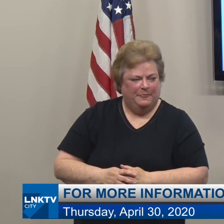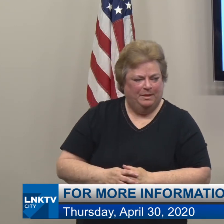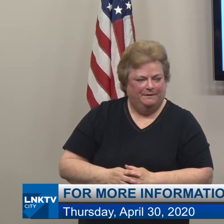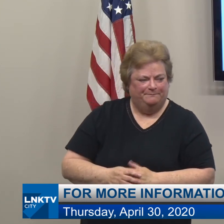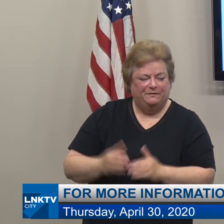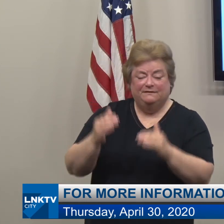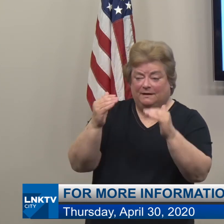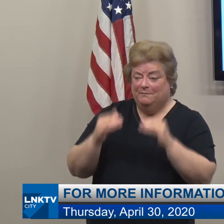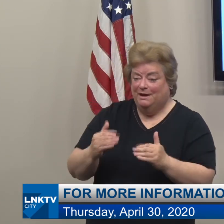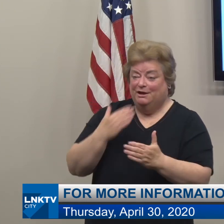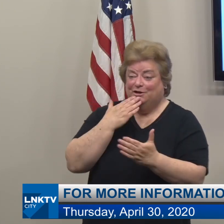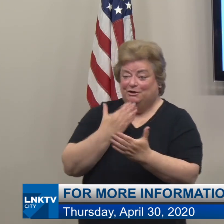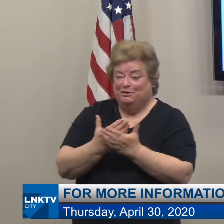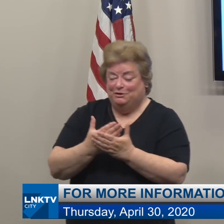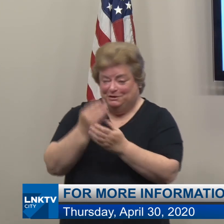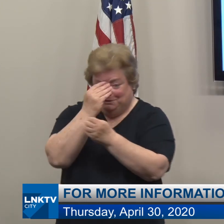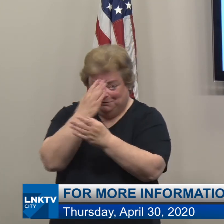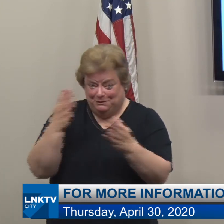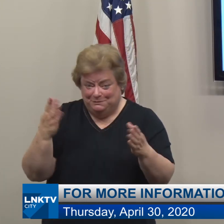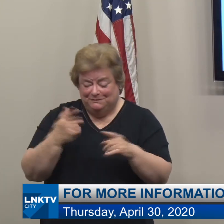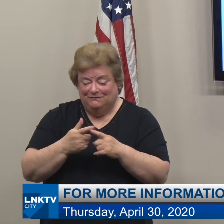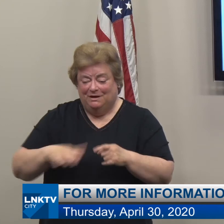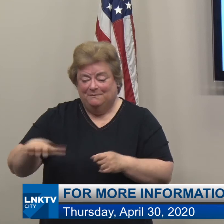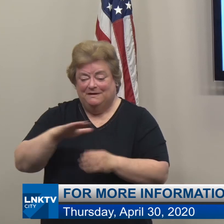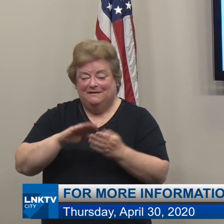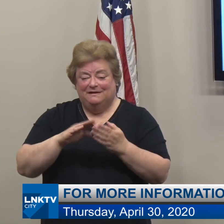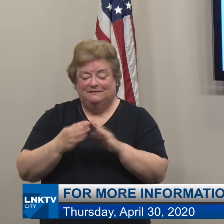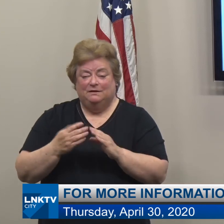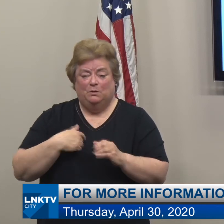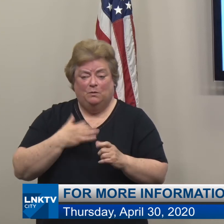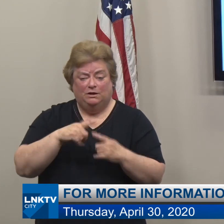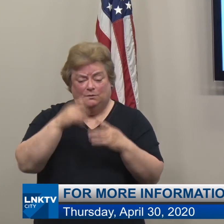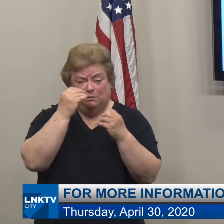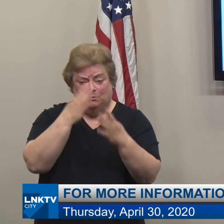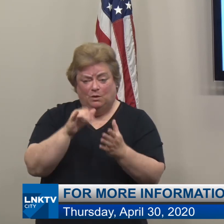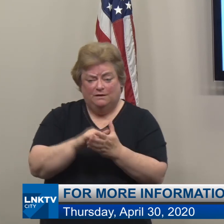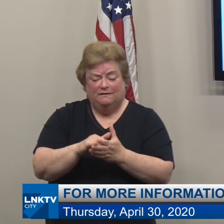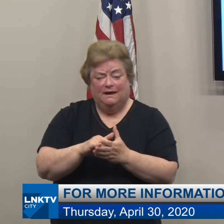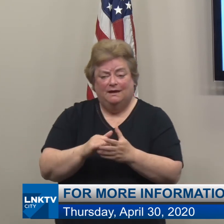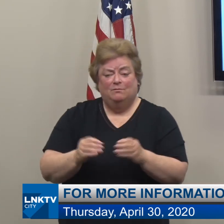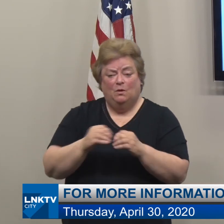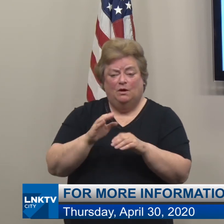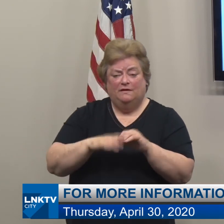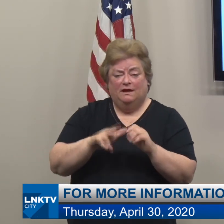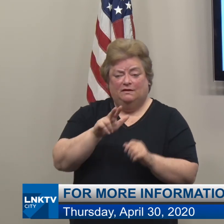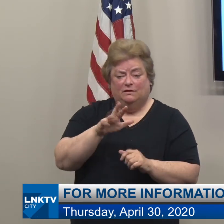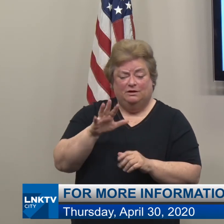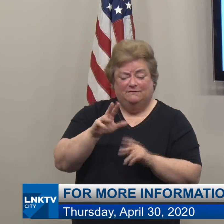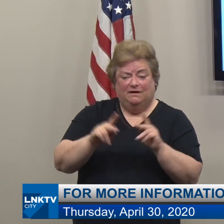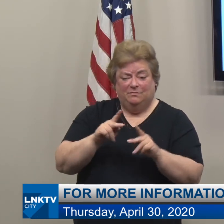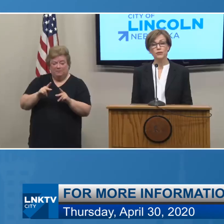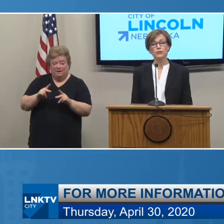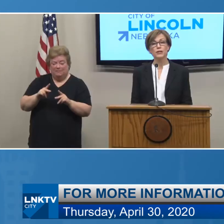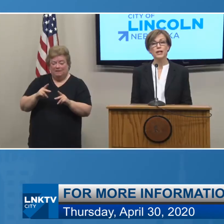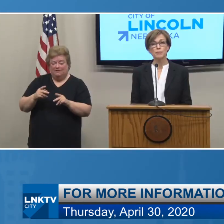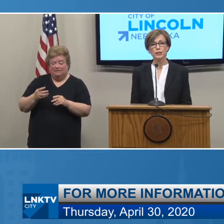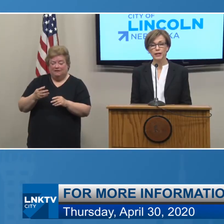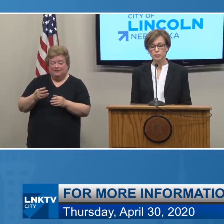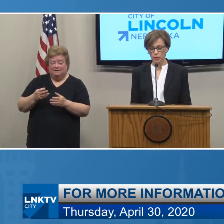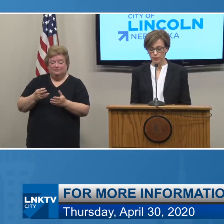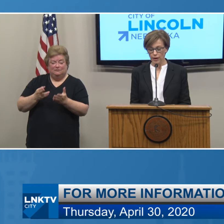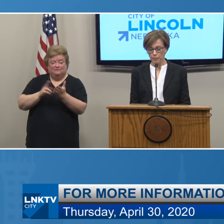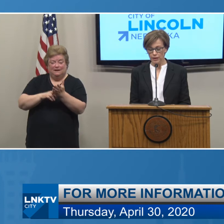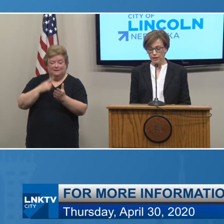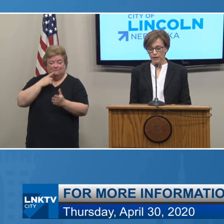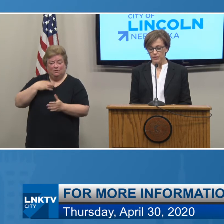some good news from across the city. We want to report that over 35 people have signed up to volunteer through our